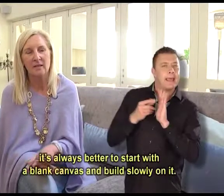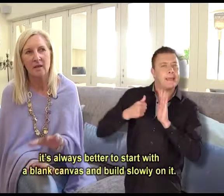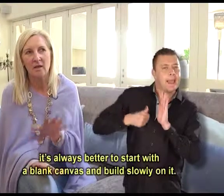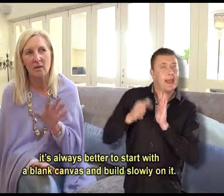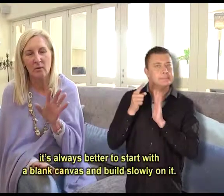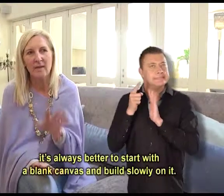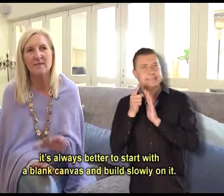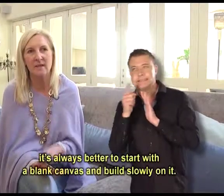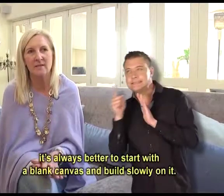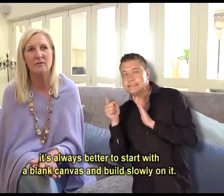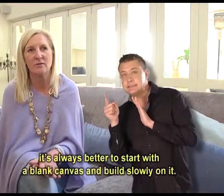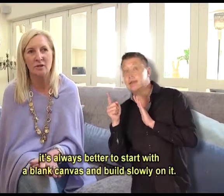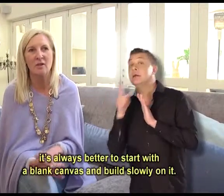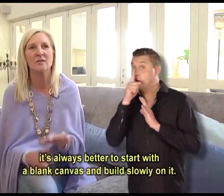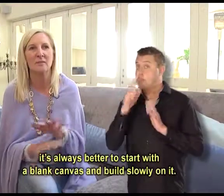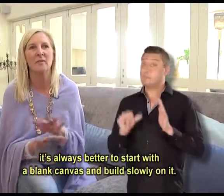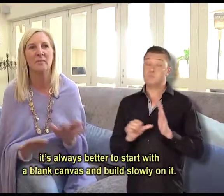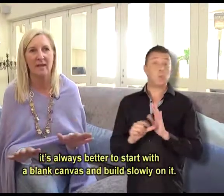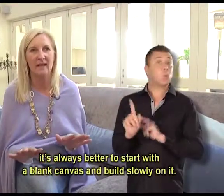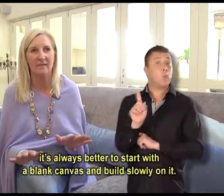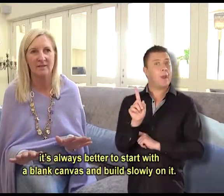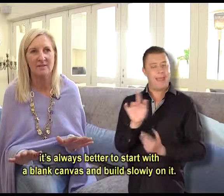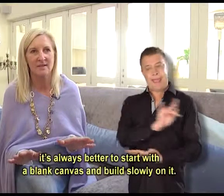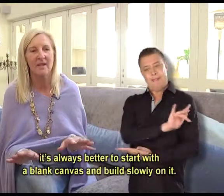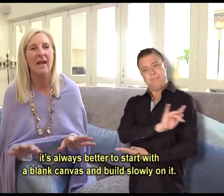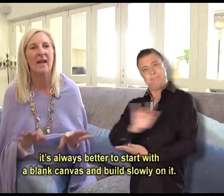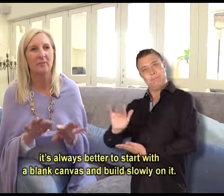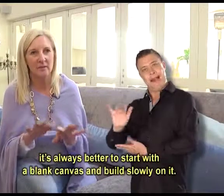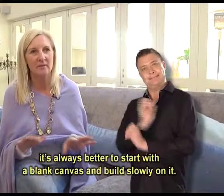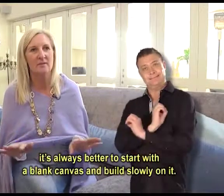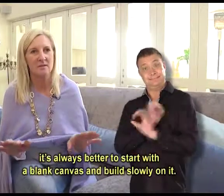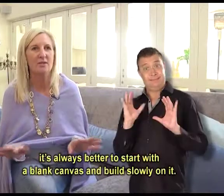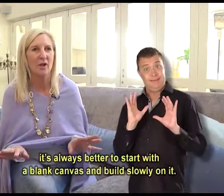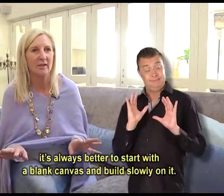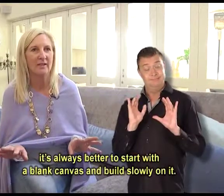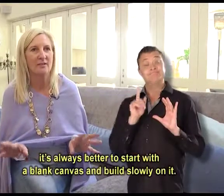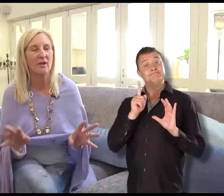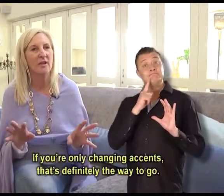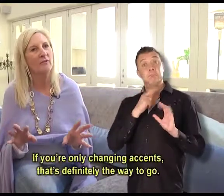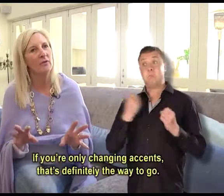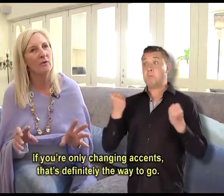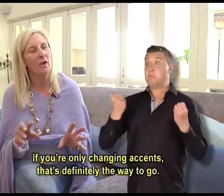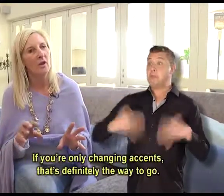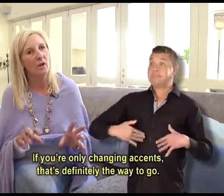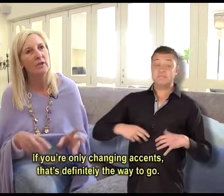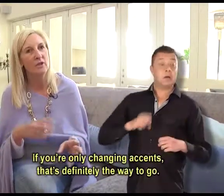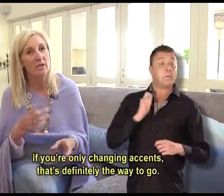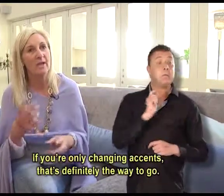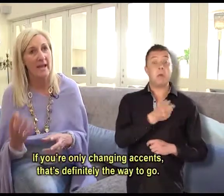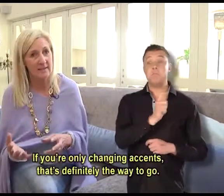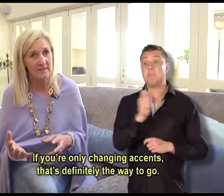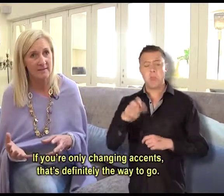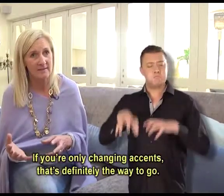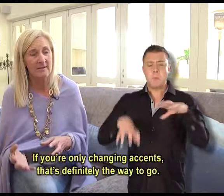it's always better to start with a blank canvas and build slowly. So if you're only